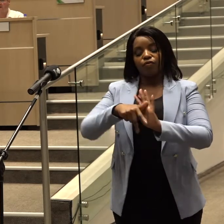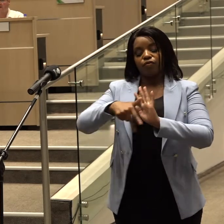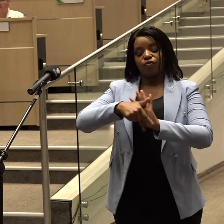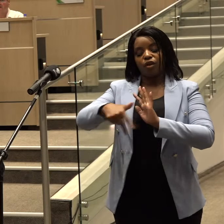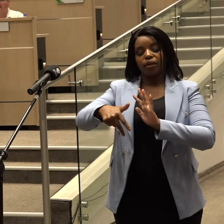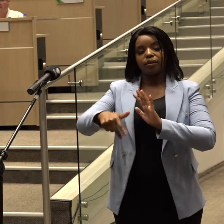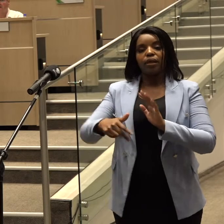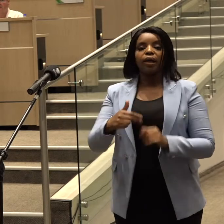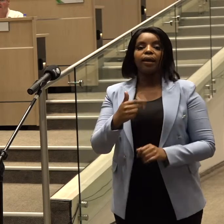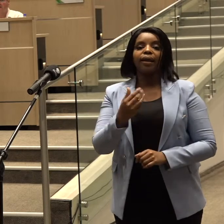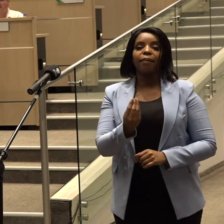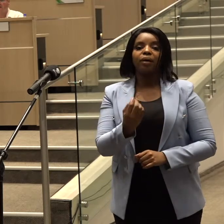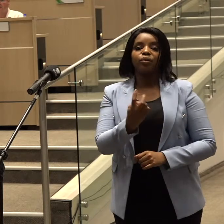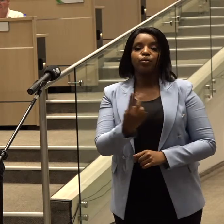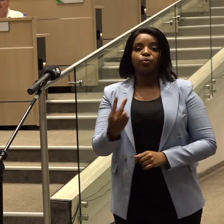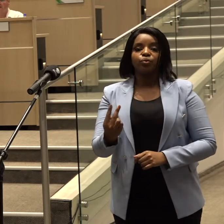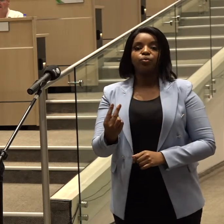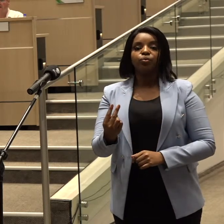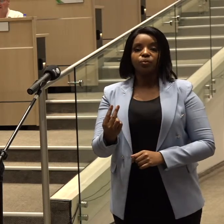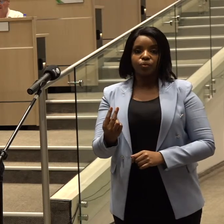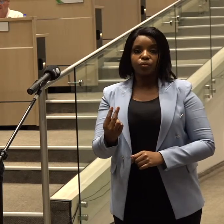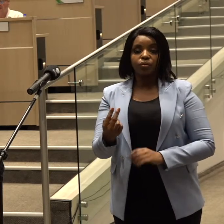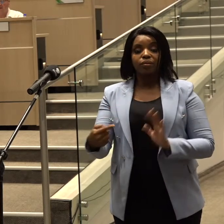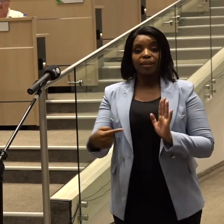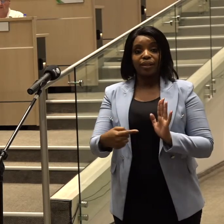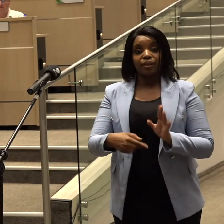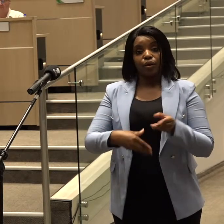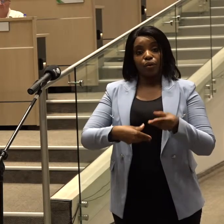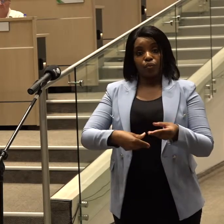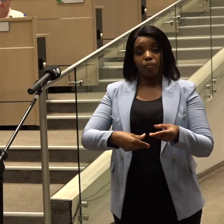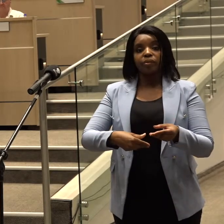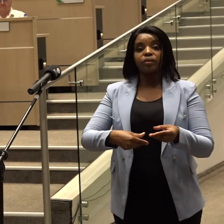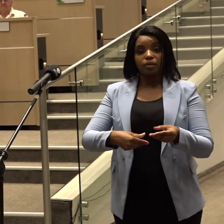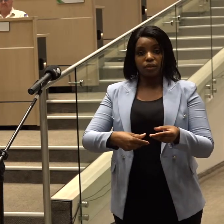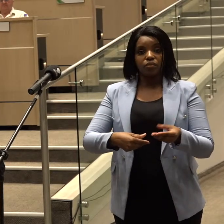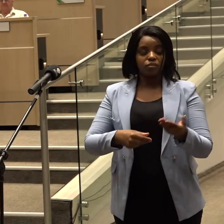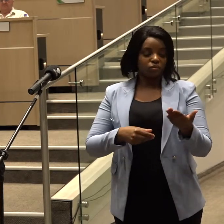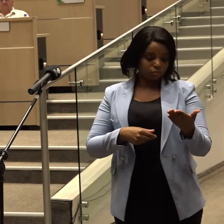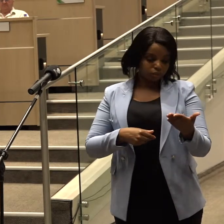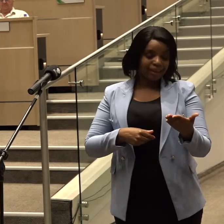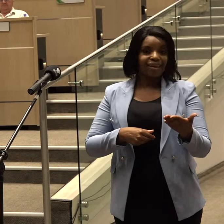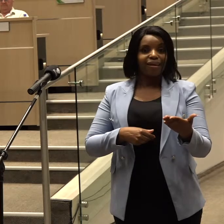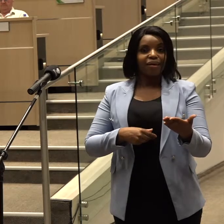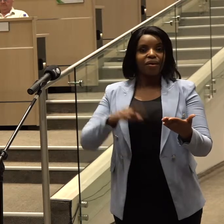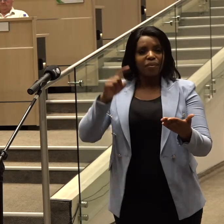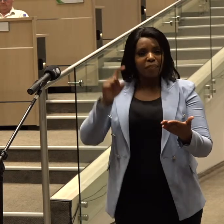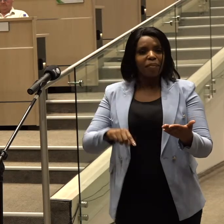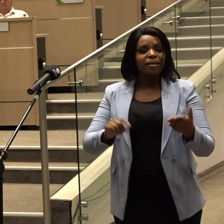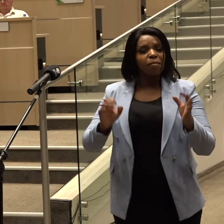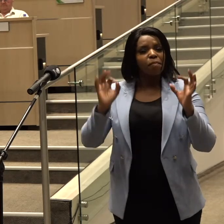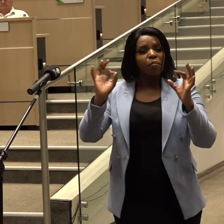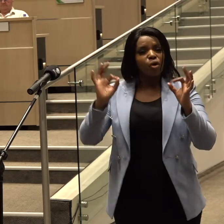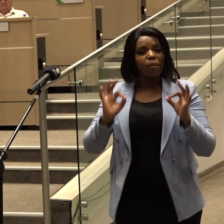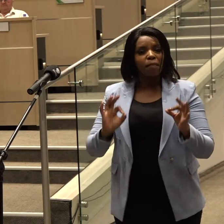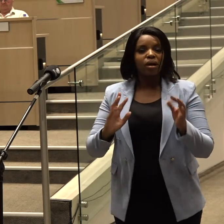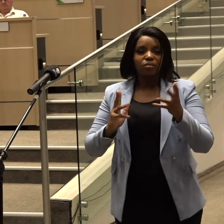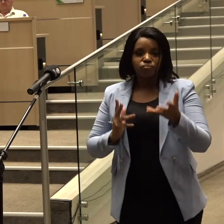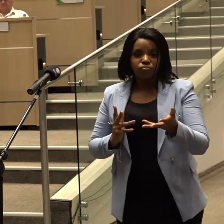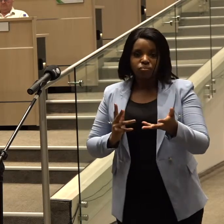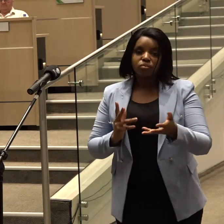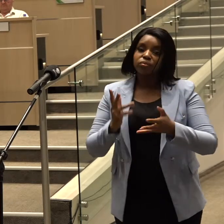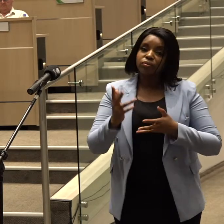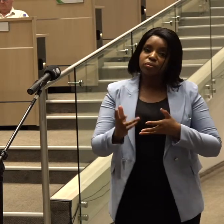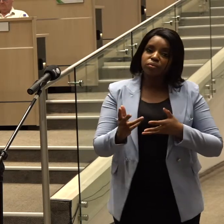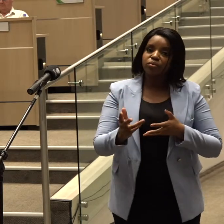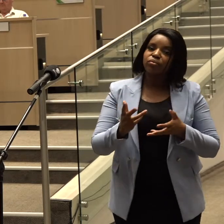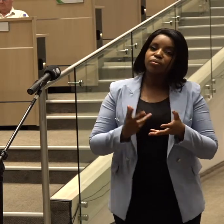back 22 rather in the the very document that we were supposed to be having a proper dialogue you know that will